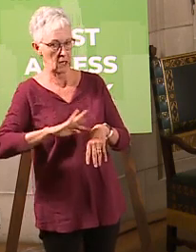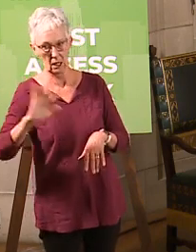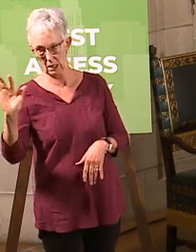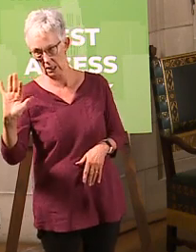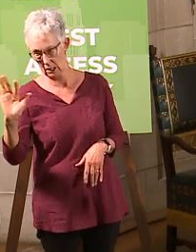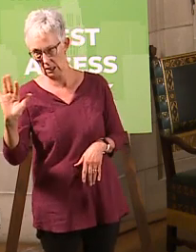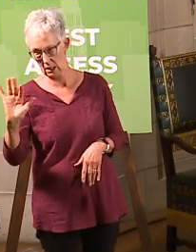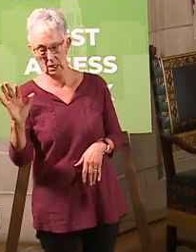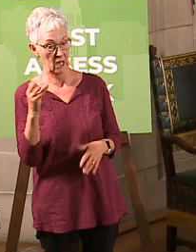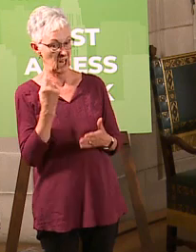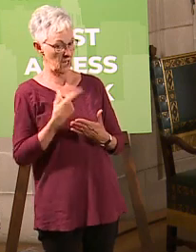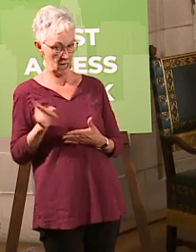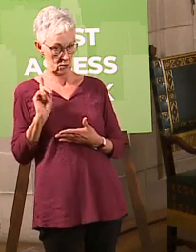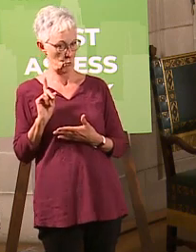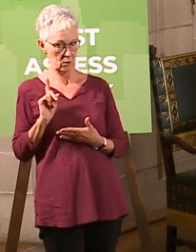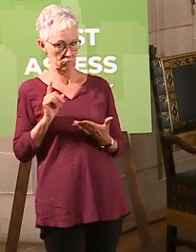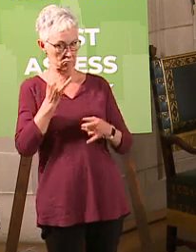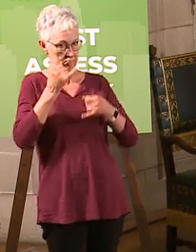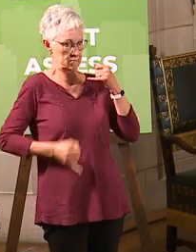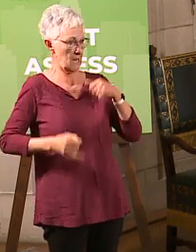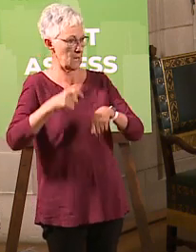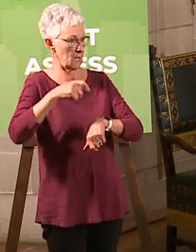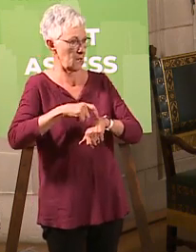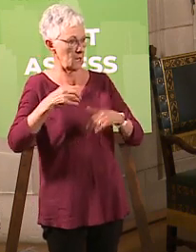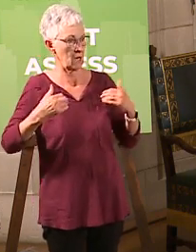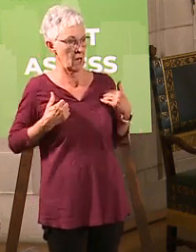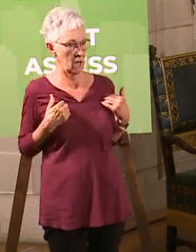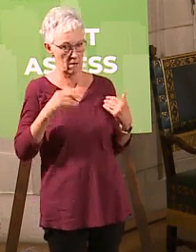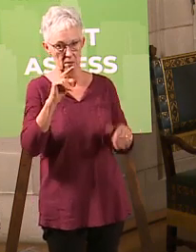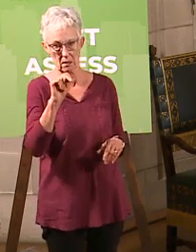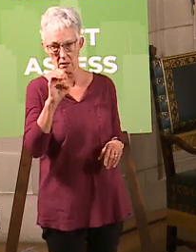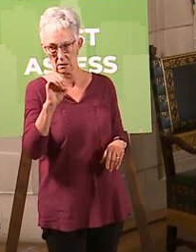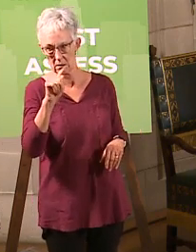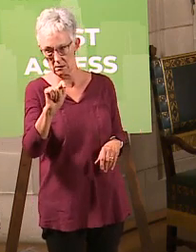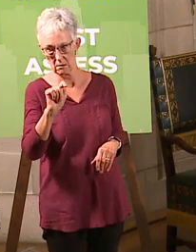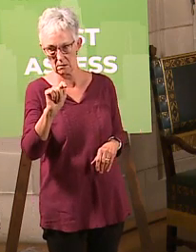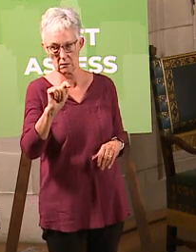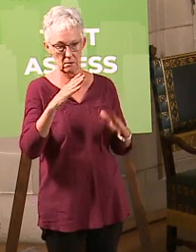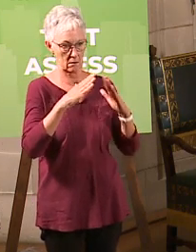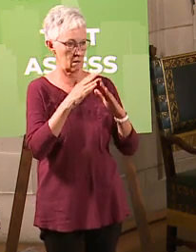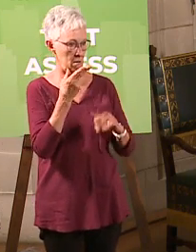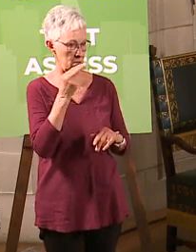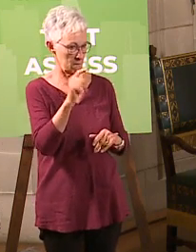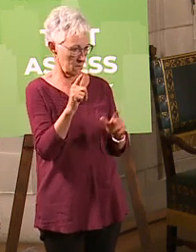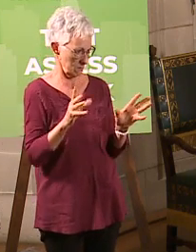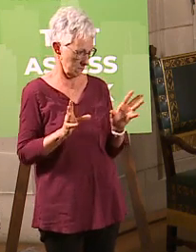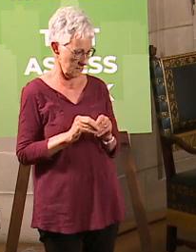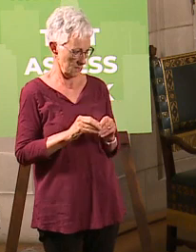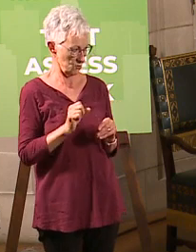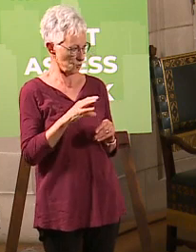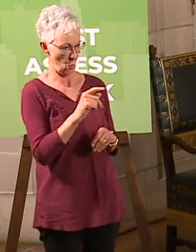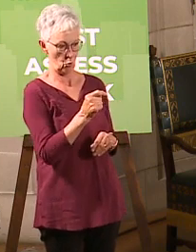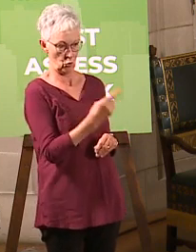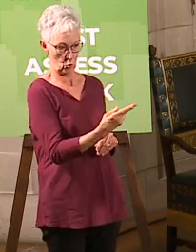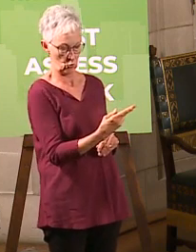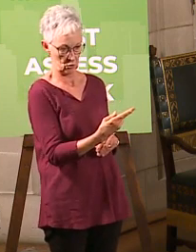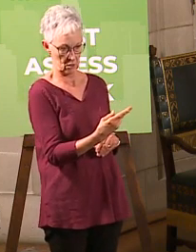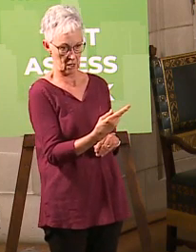The schedule for this week, again, a reminder, we're changing up the schedule, so we will be doing our next briefing at 2 o'clock Central Time